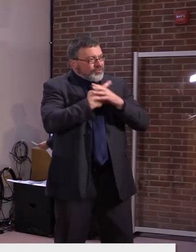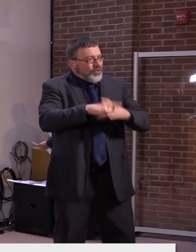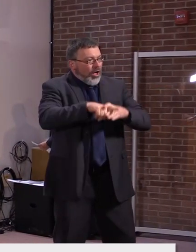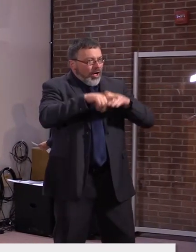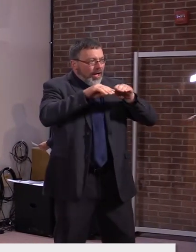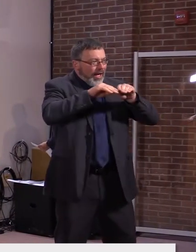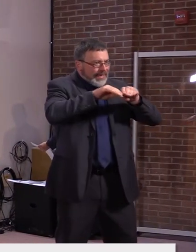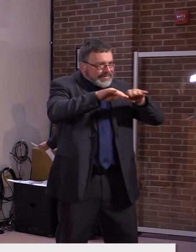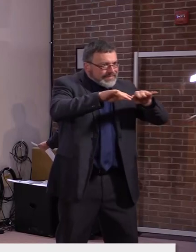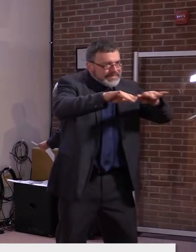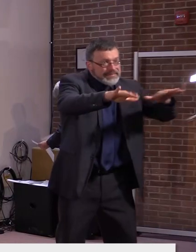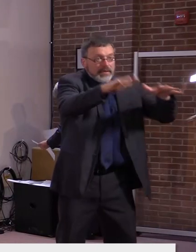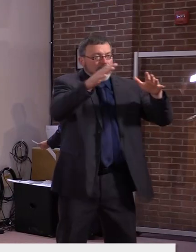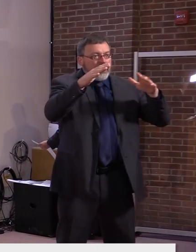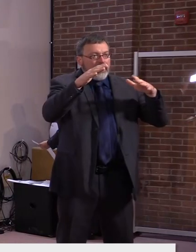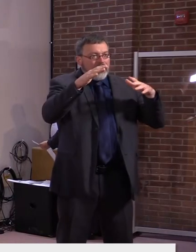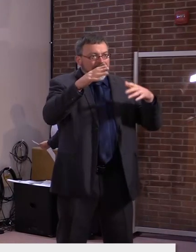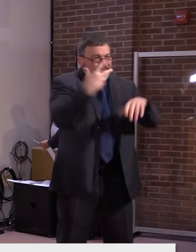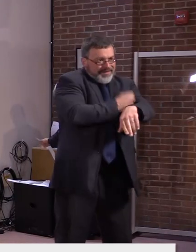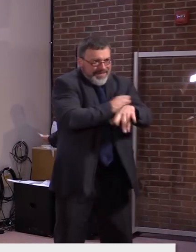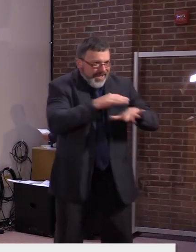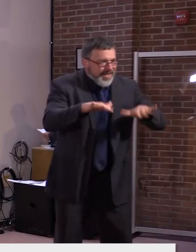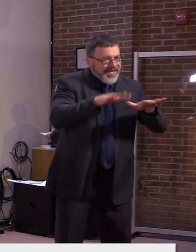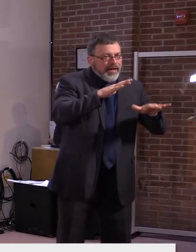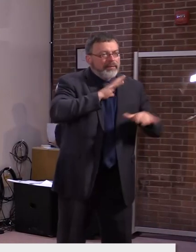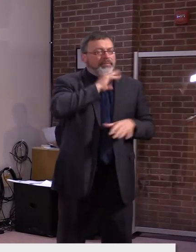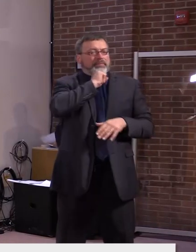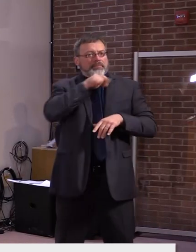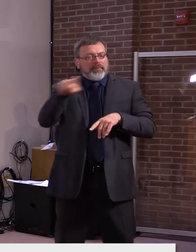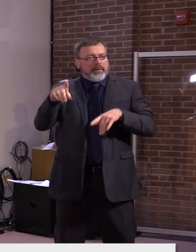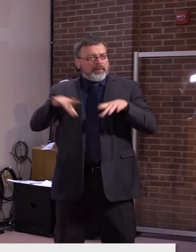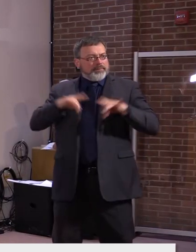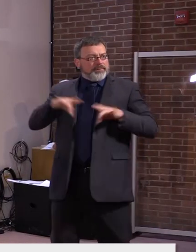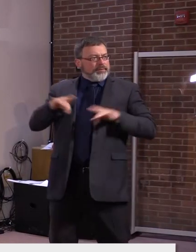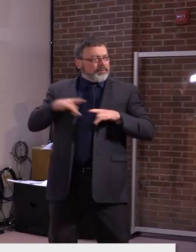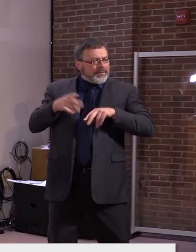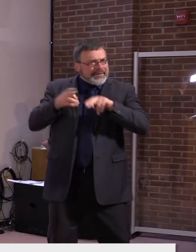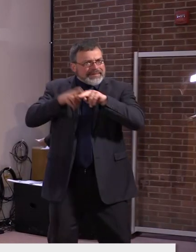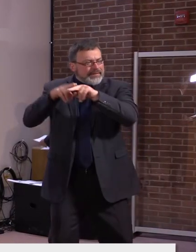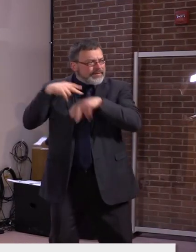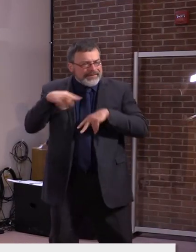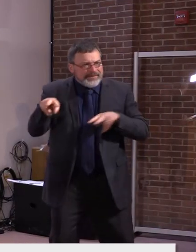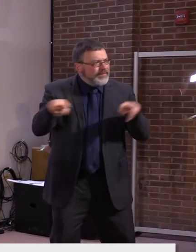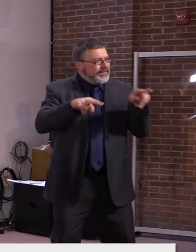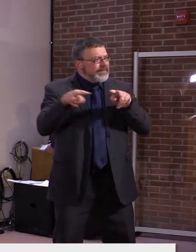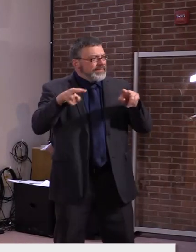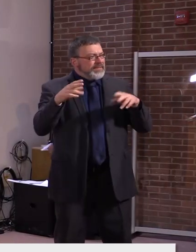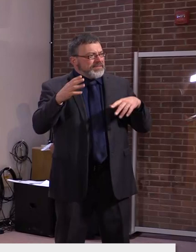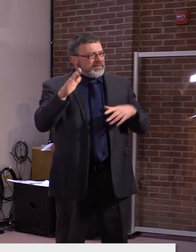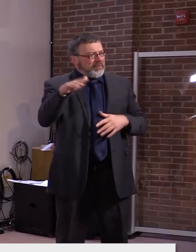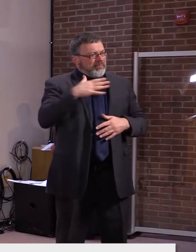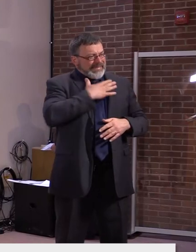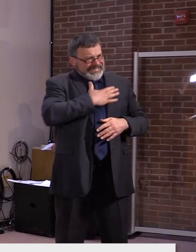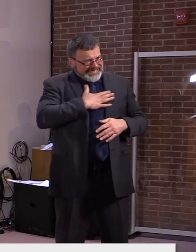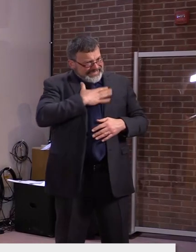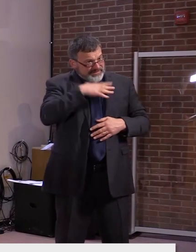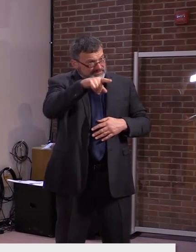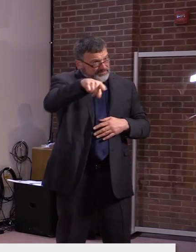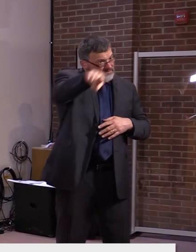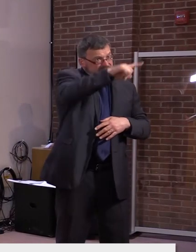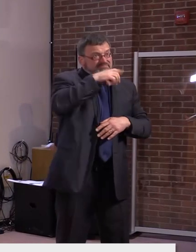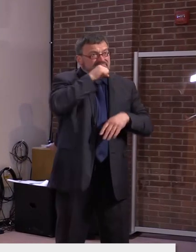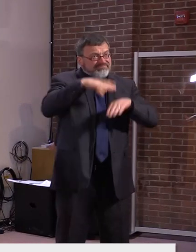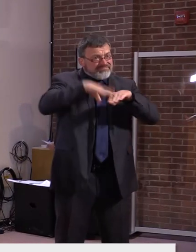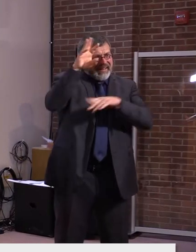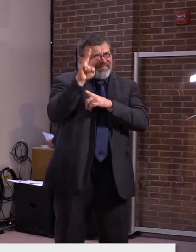need to change. So again, please go and get your booster, especially if you're over 65.